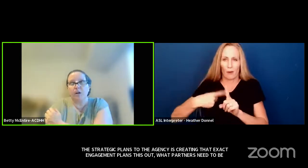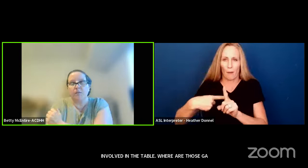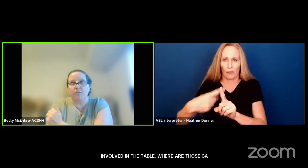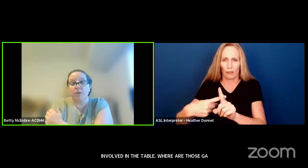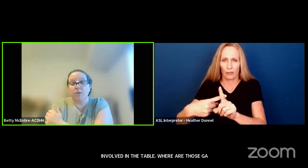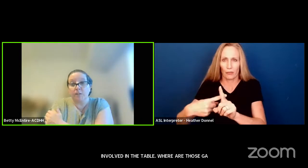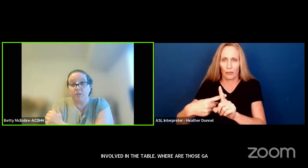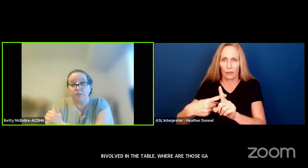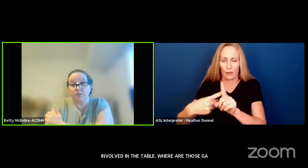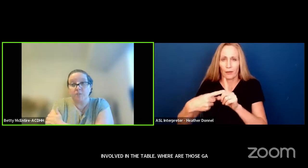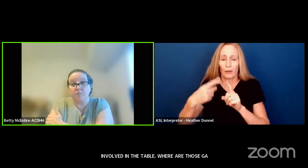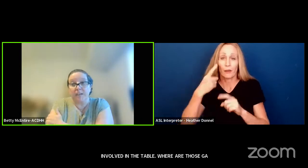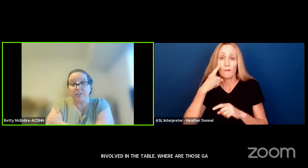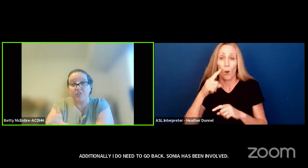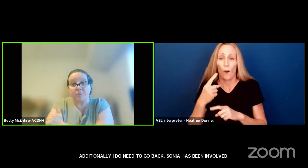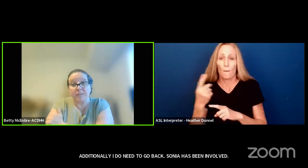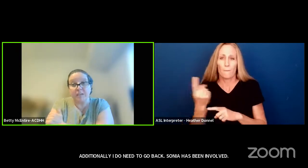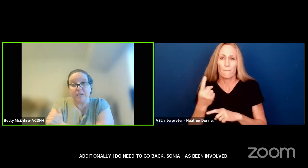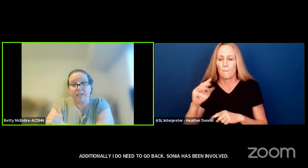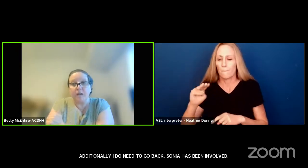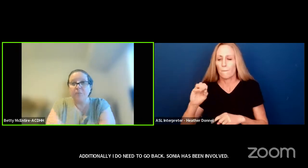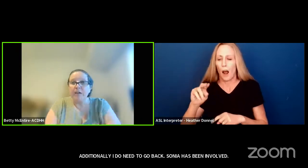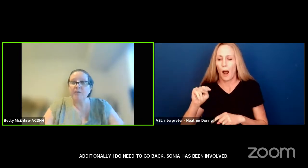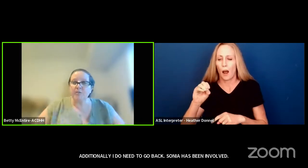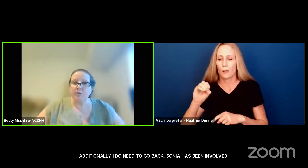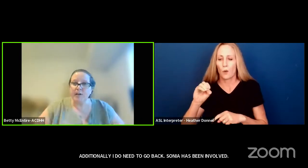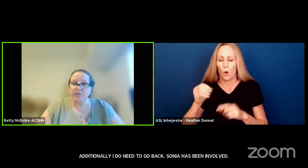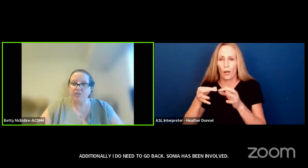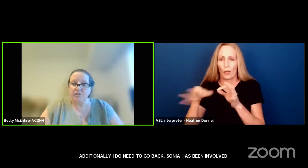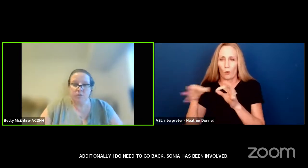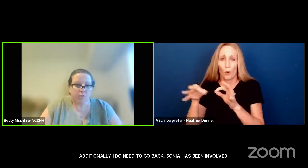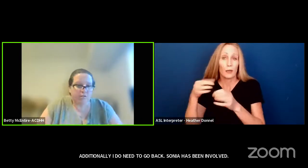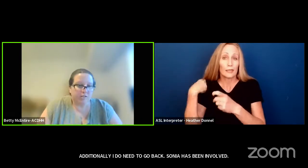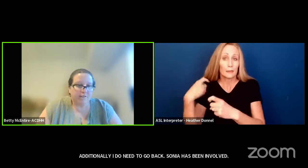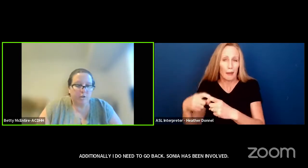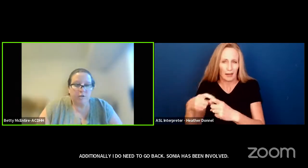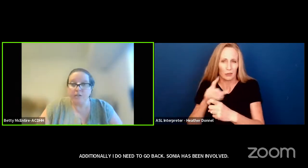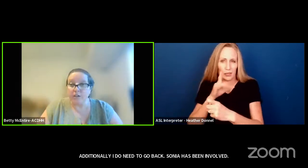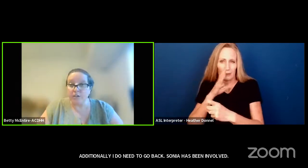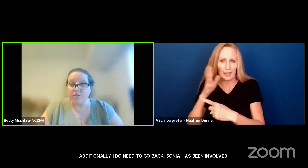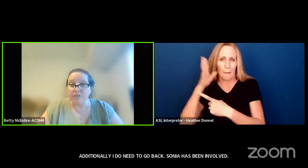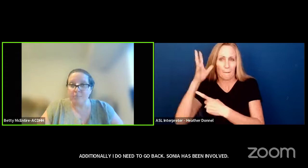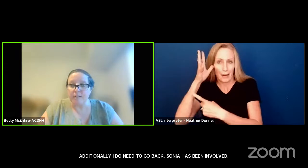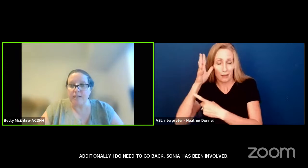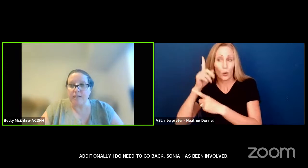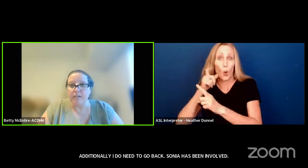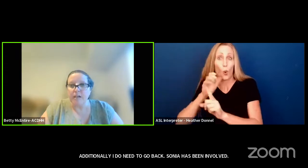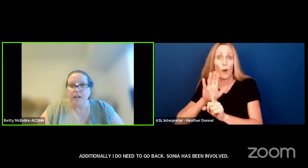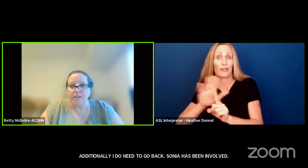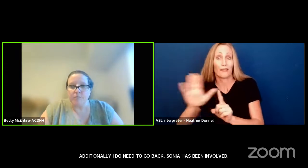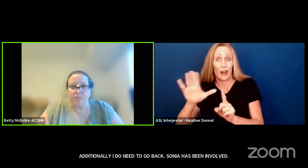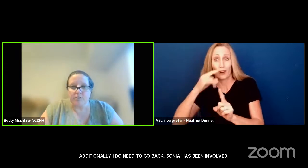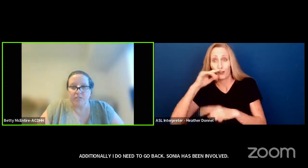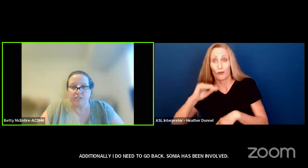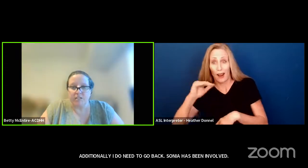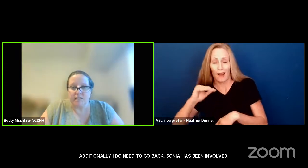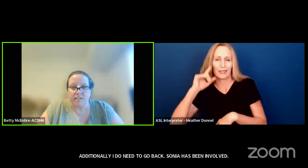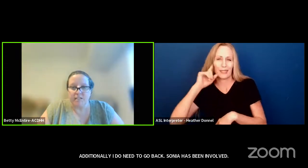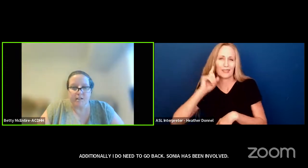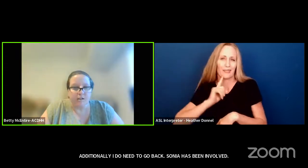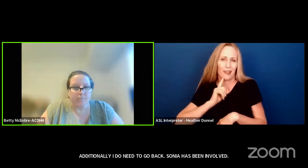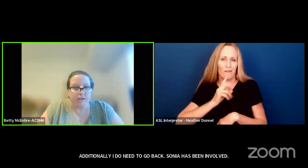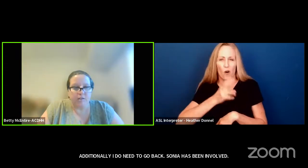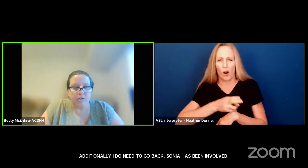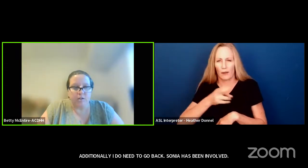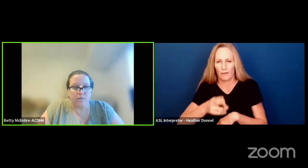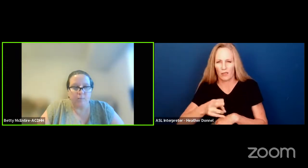for monolingual Spanish speaking parents who have children who are deaf, hard of hearing, or deafblind, as well as she